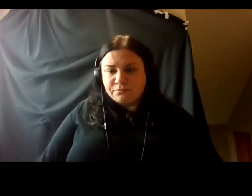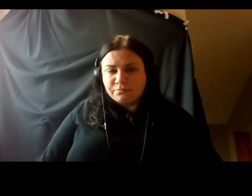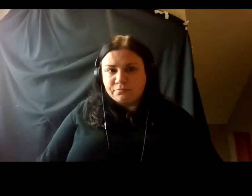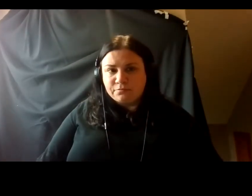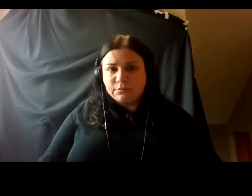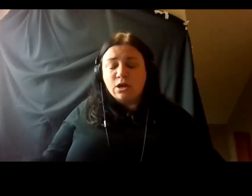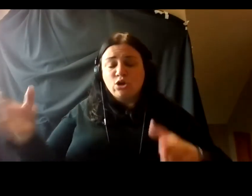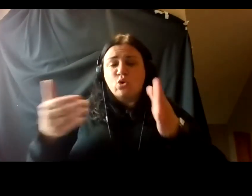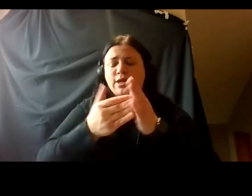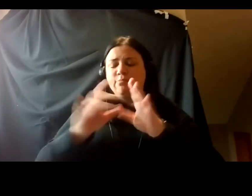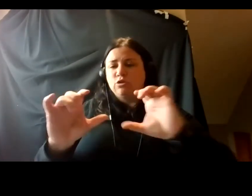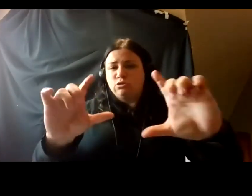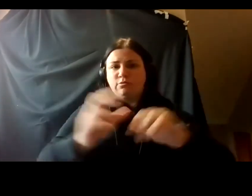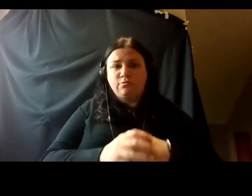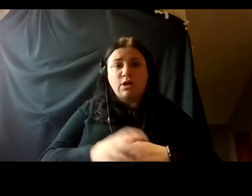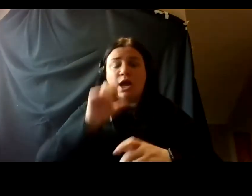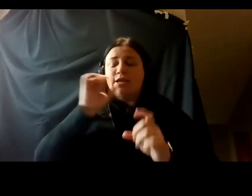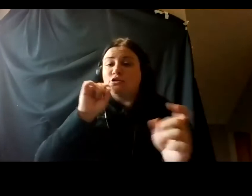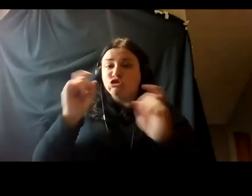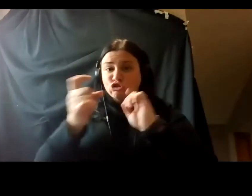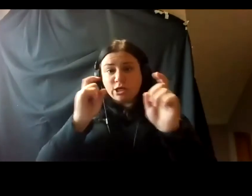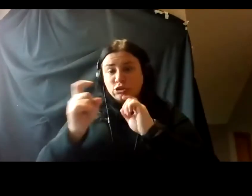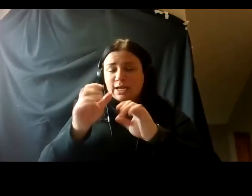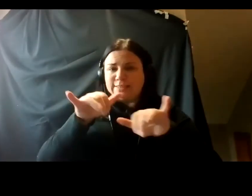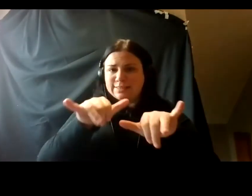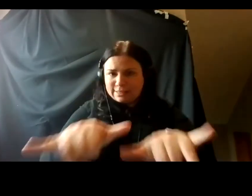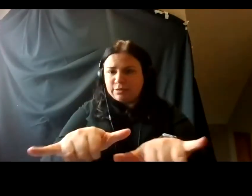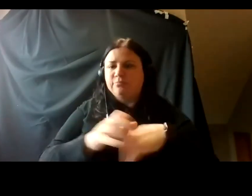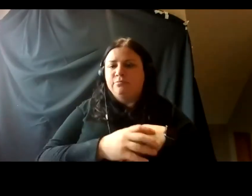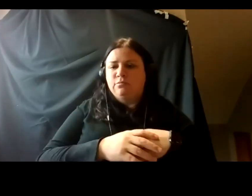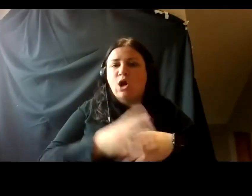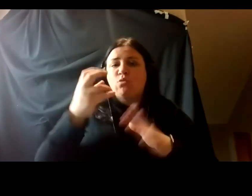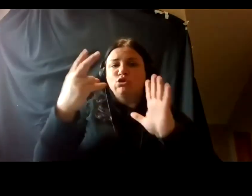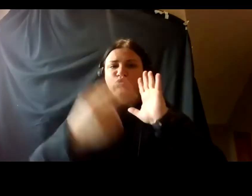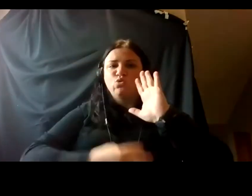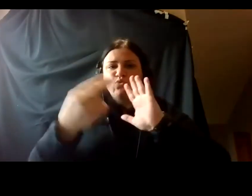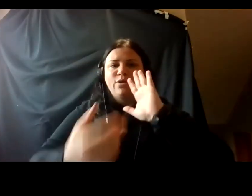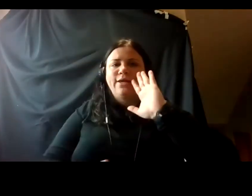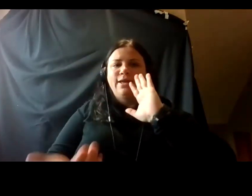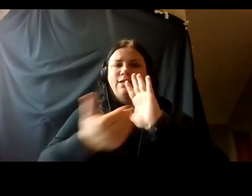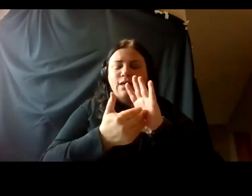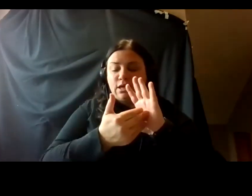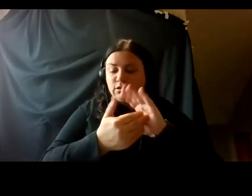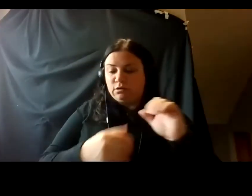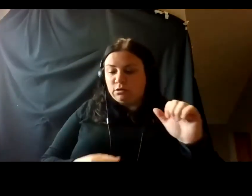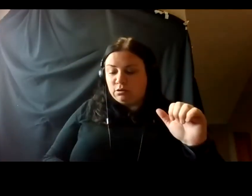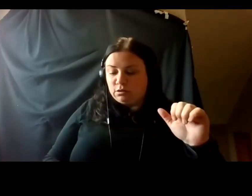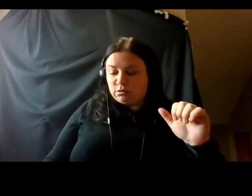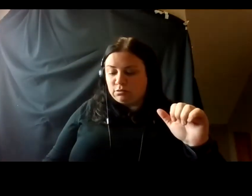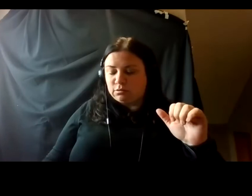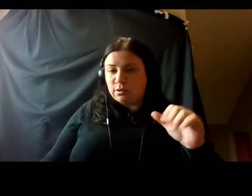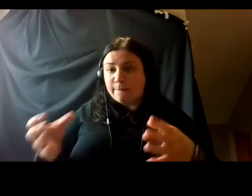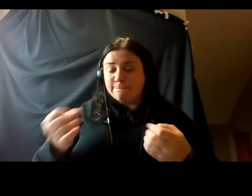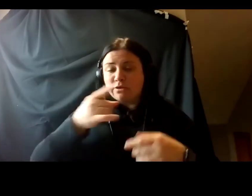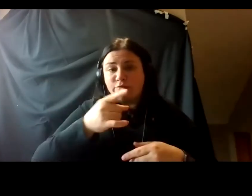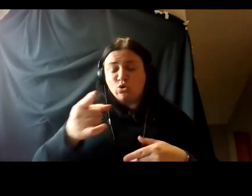this again. I didn't change the slide at all. It's still there. I want you to read it again. Now, many of you